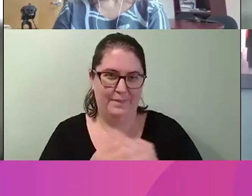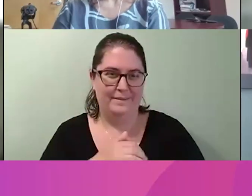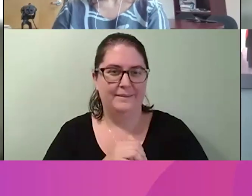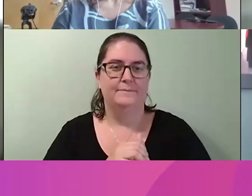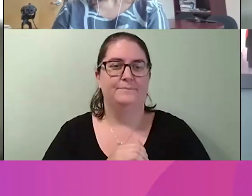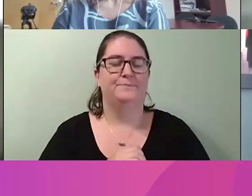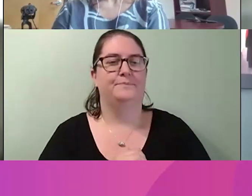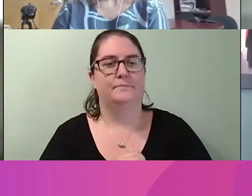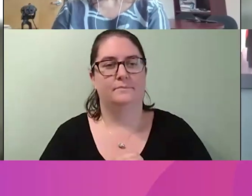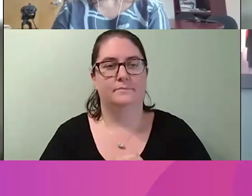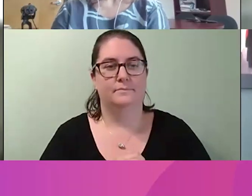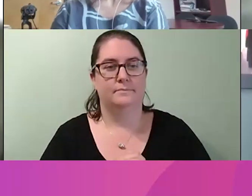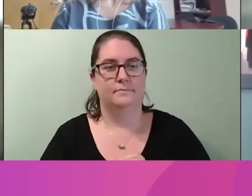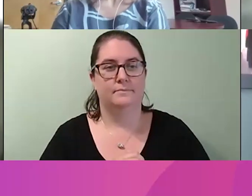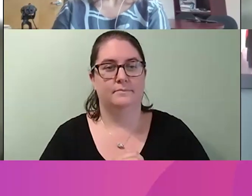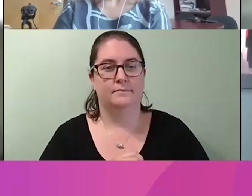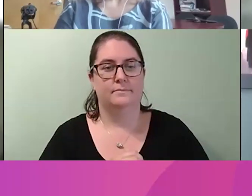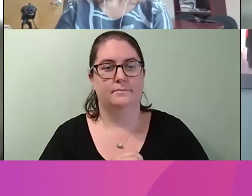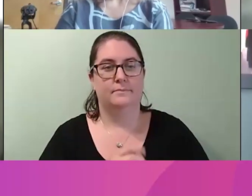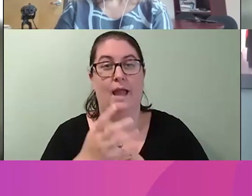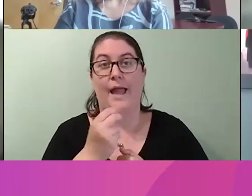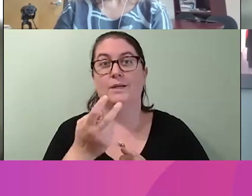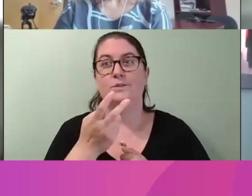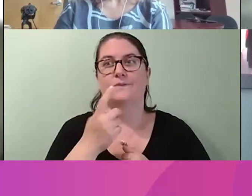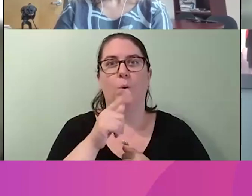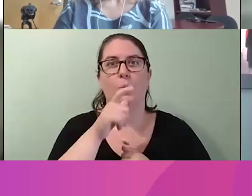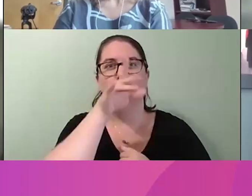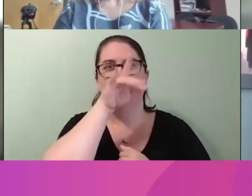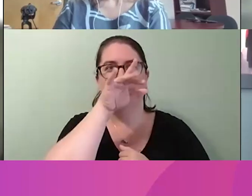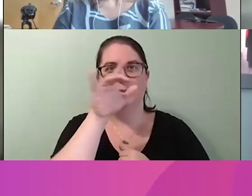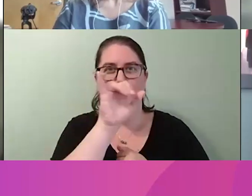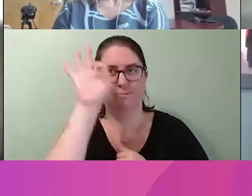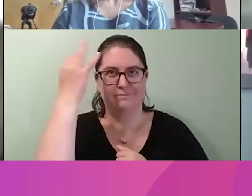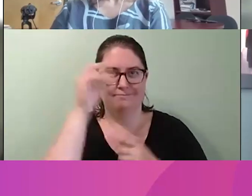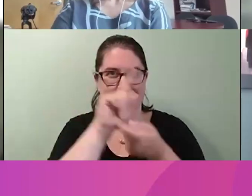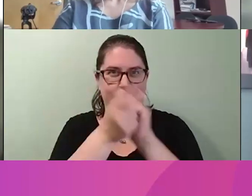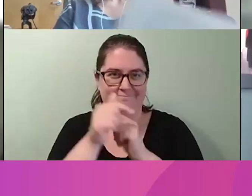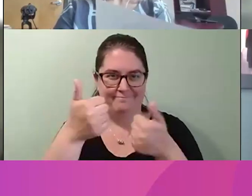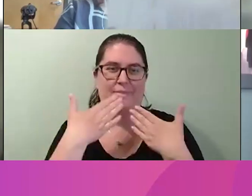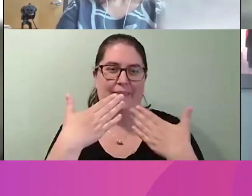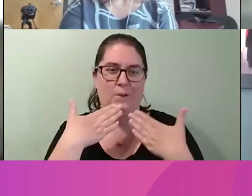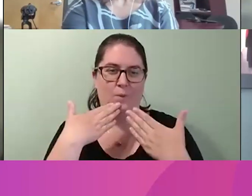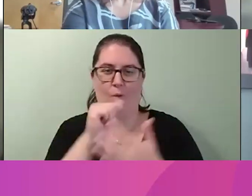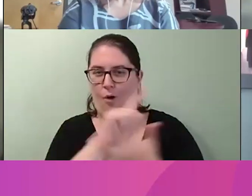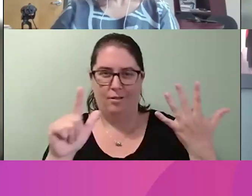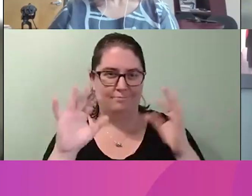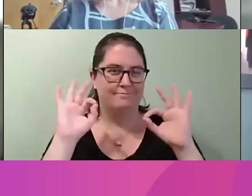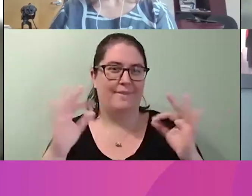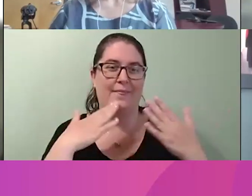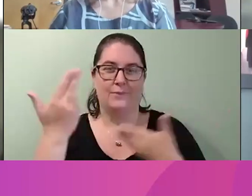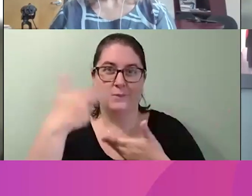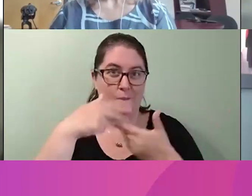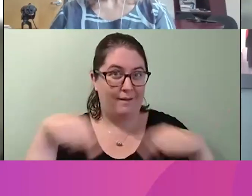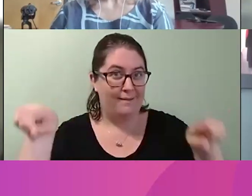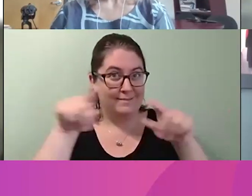and Jean-Francois, and to our French language interpreters, Wendy and Carolyn. Thank you very much for joining